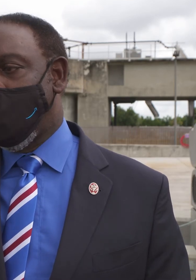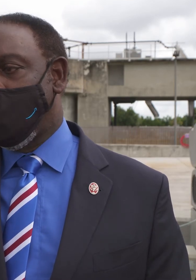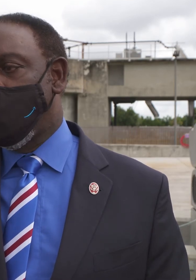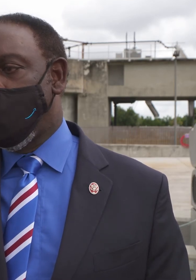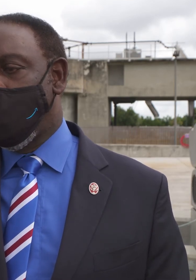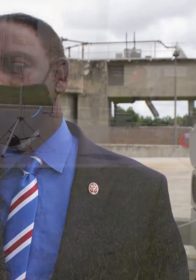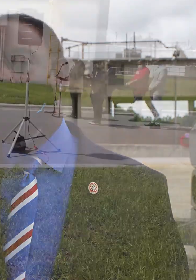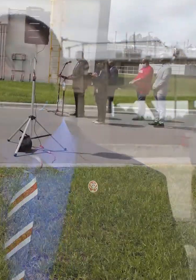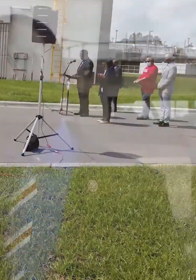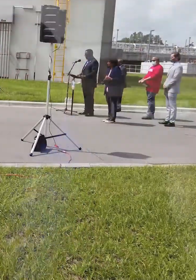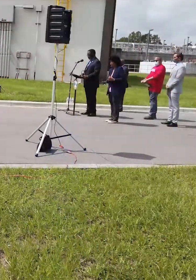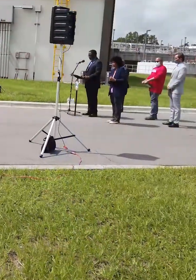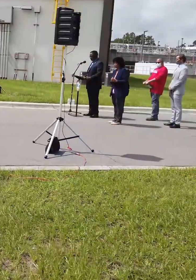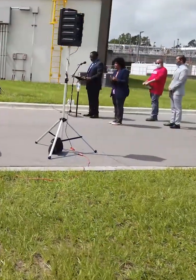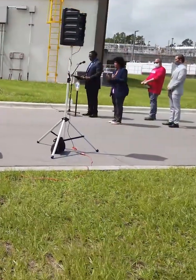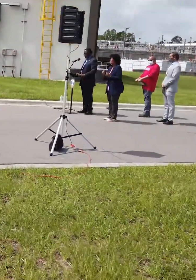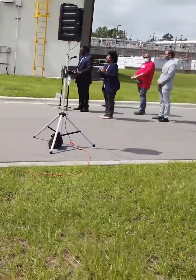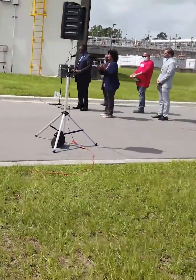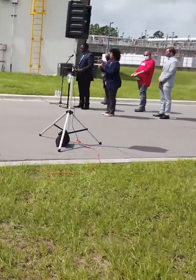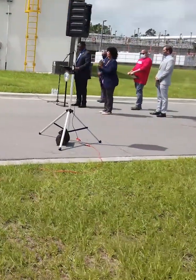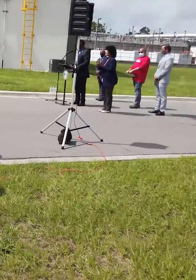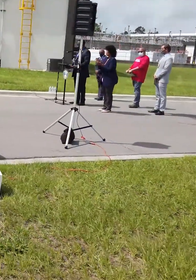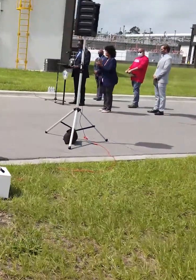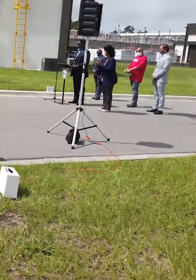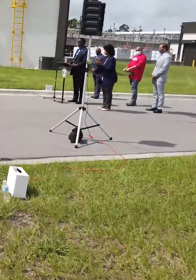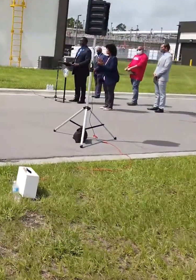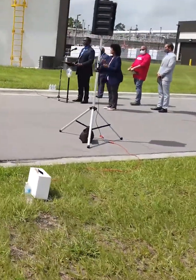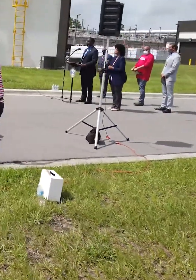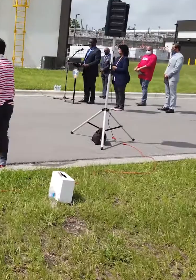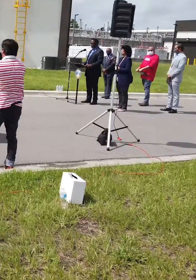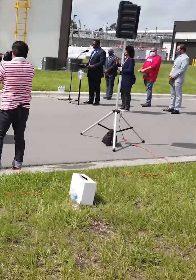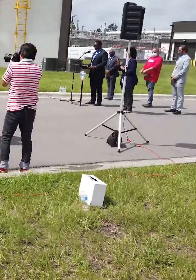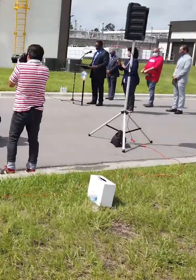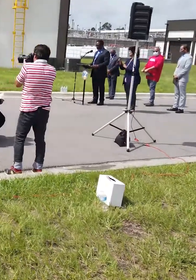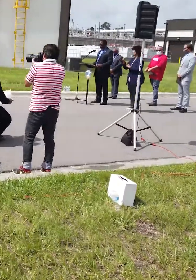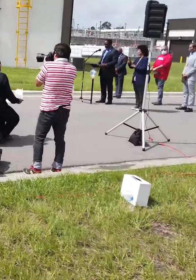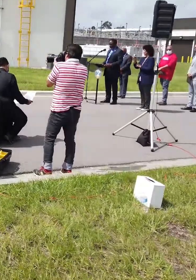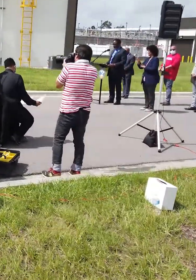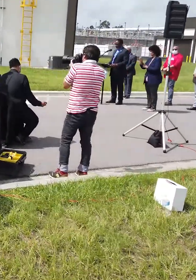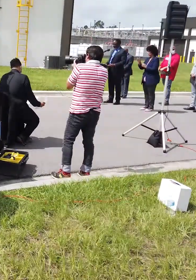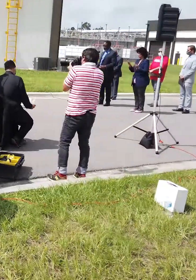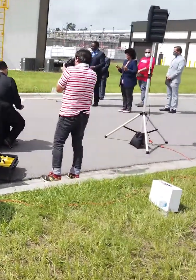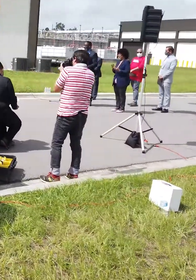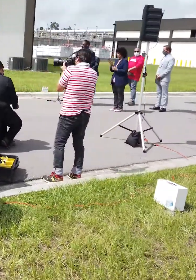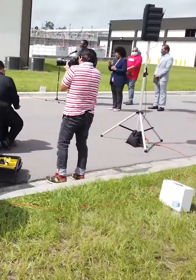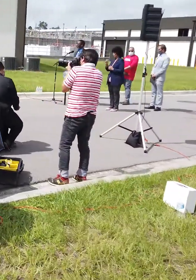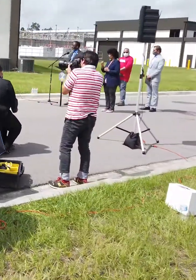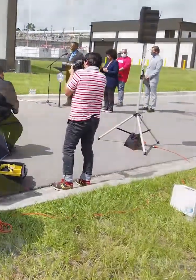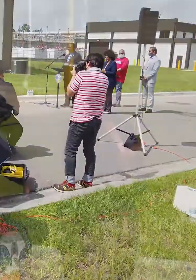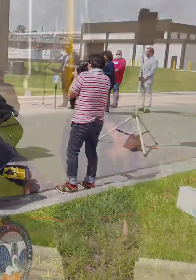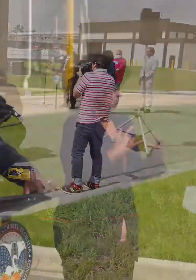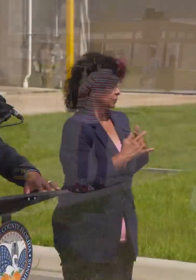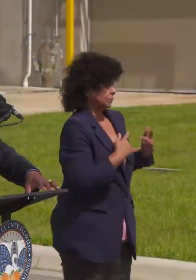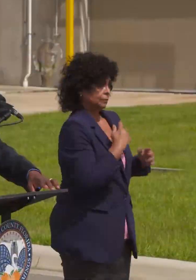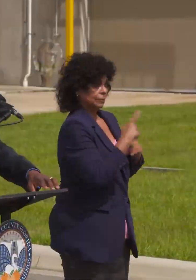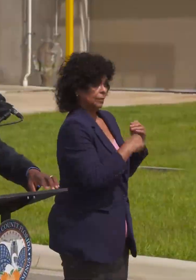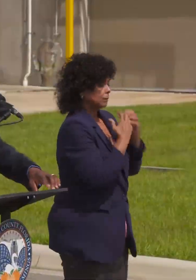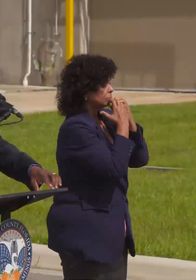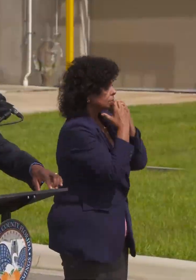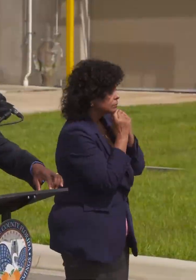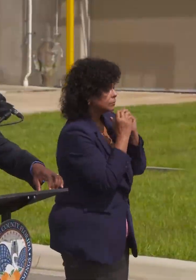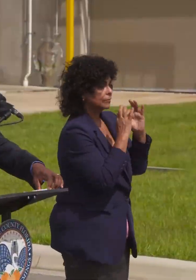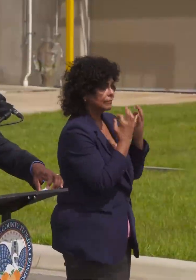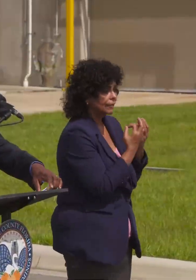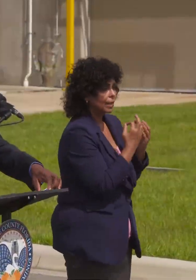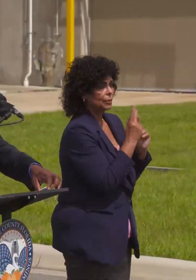transmission within our community. And we can use that to communicate to residents to provide information to them that will